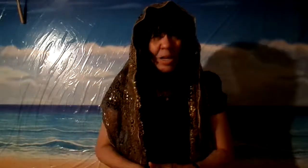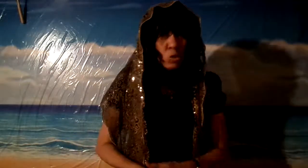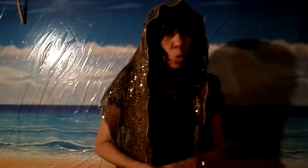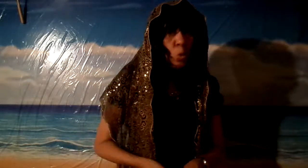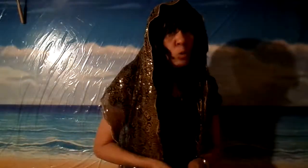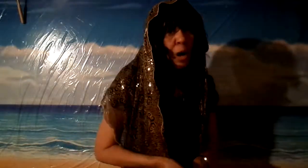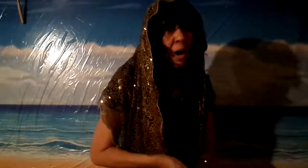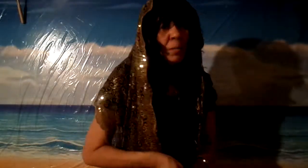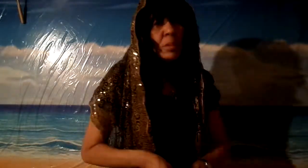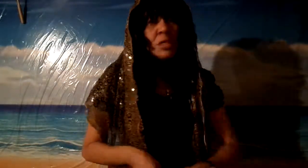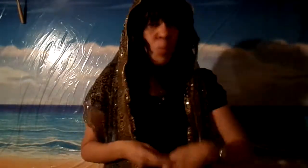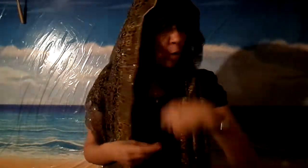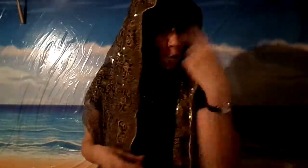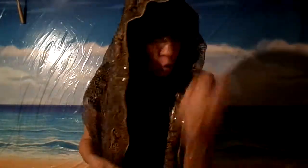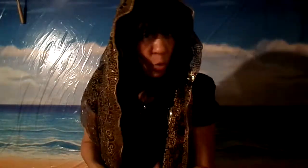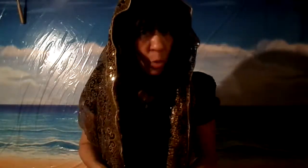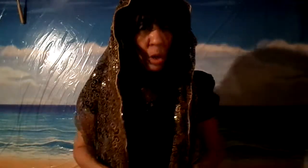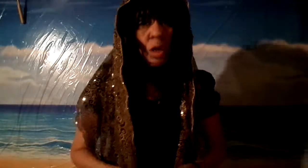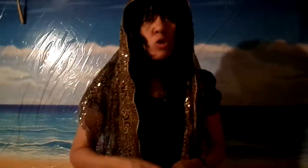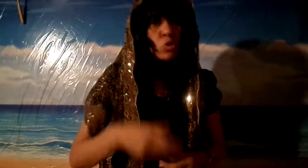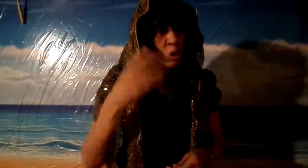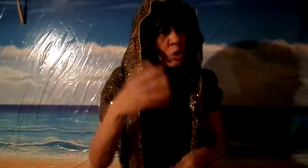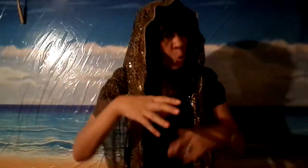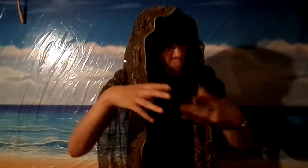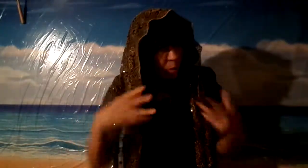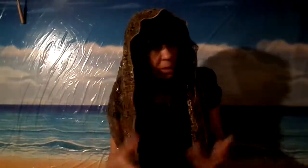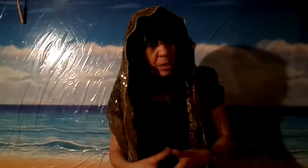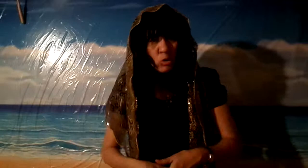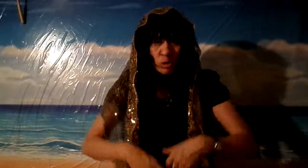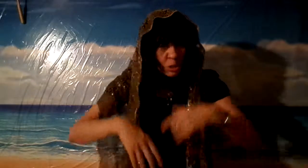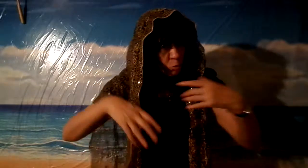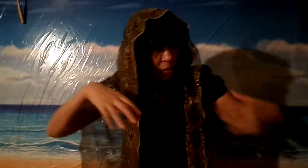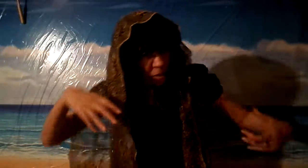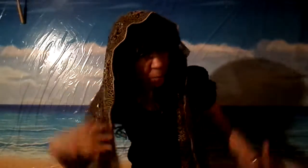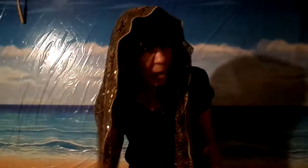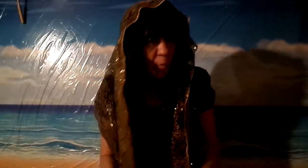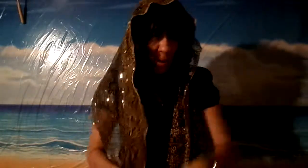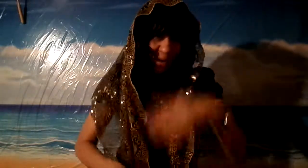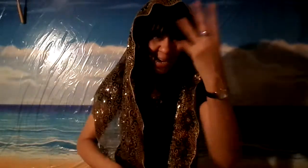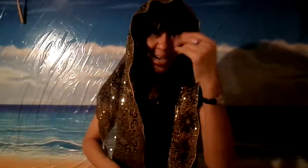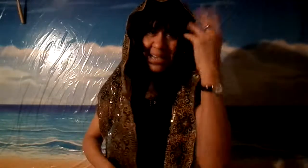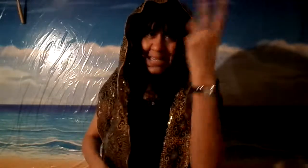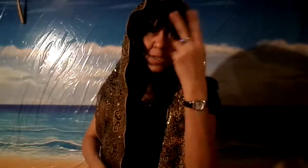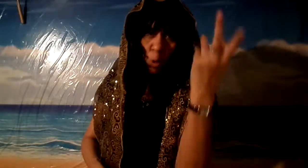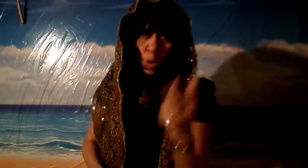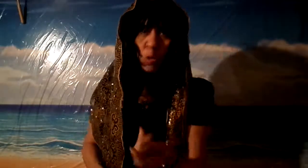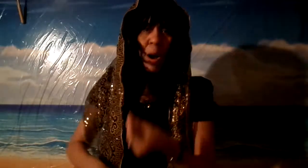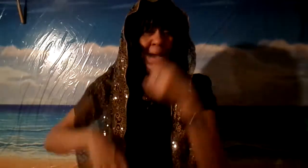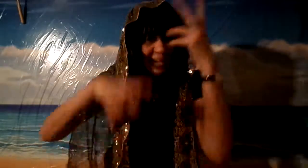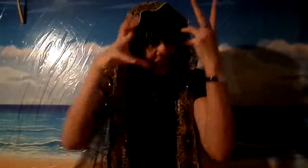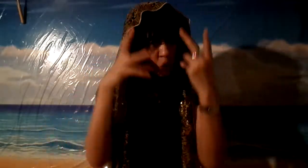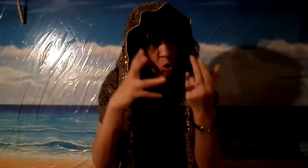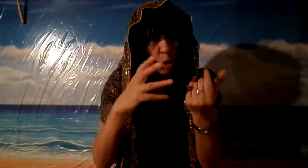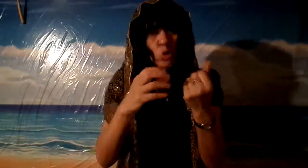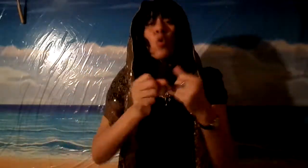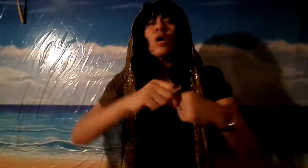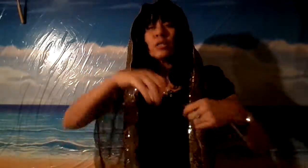to spoke to you, you need to pray. You need to read the Bible, and God is the only one can show you the